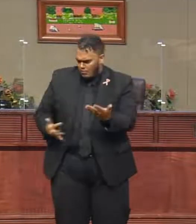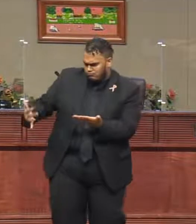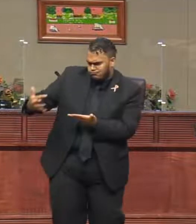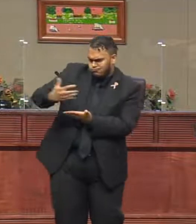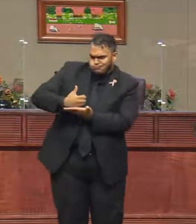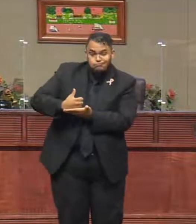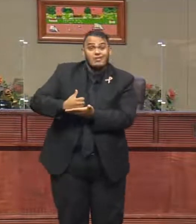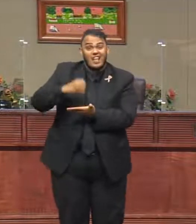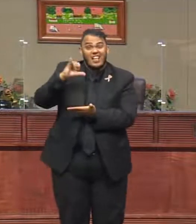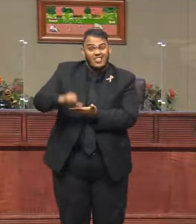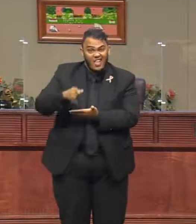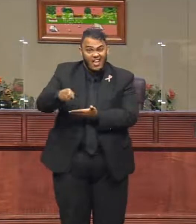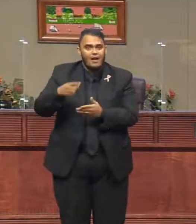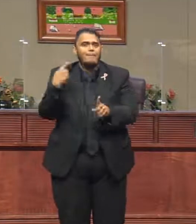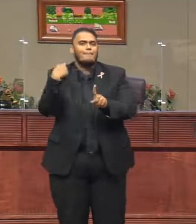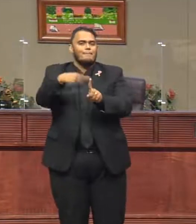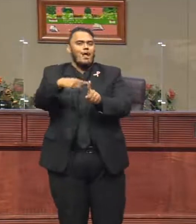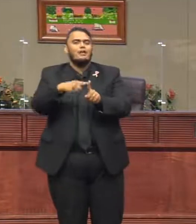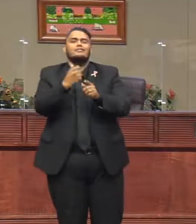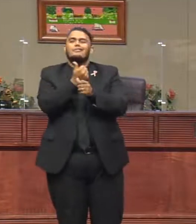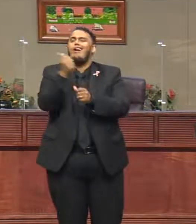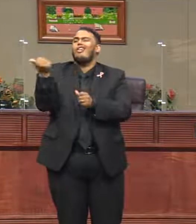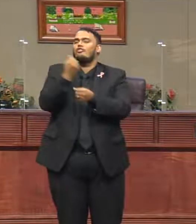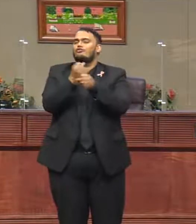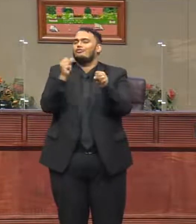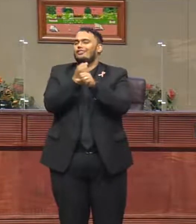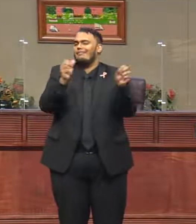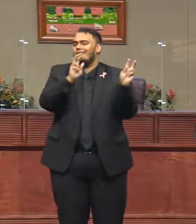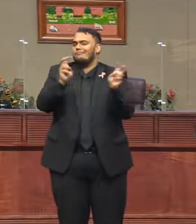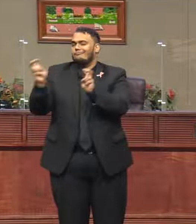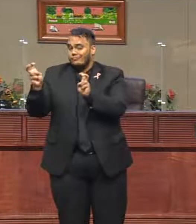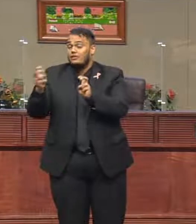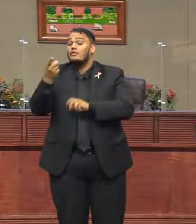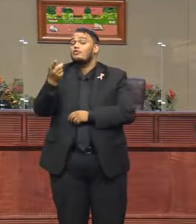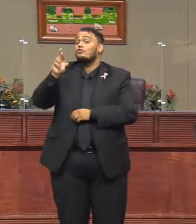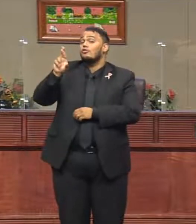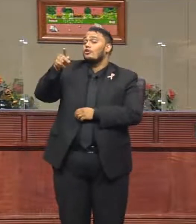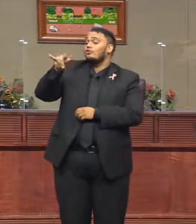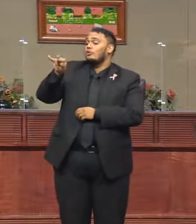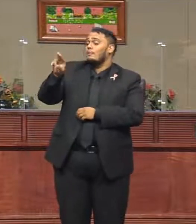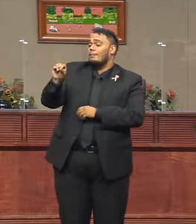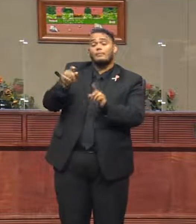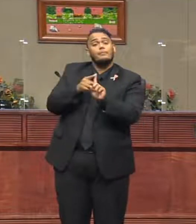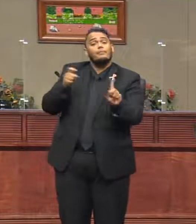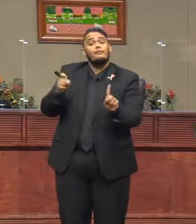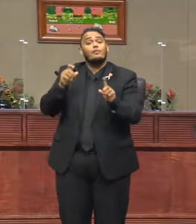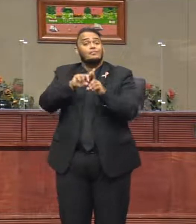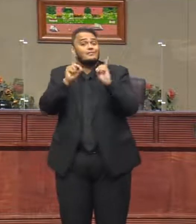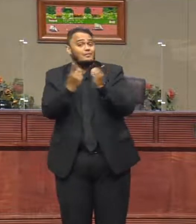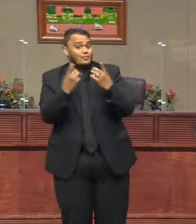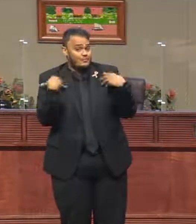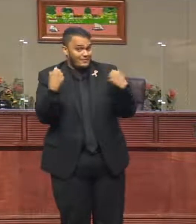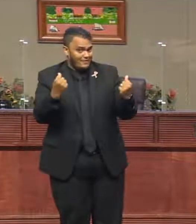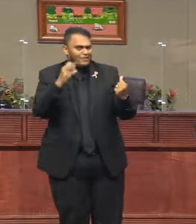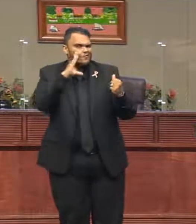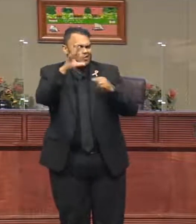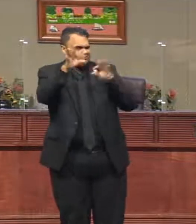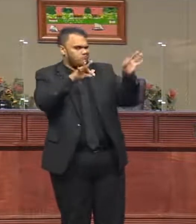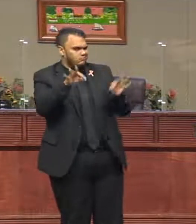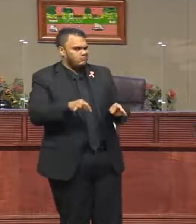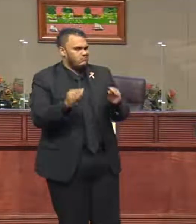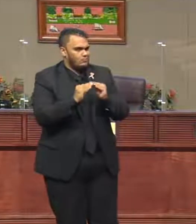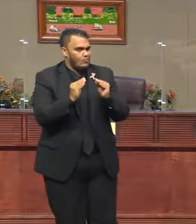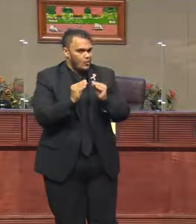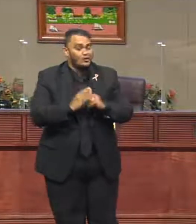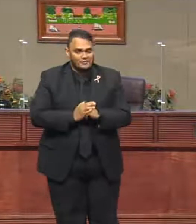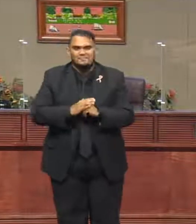of Health in Orange County is also here and will discuss important details regarding infection rates and state vaccinations. We'll begin with the